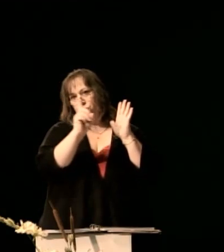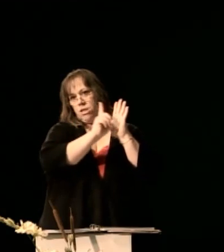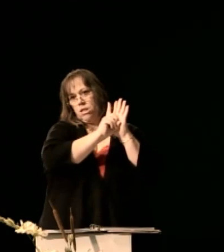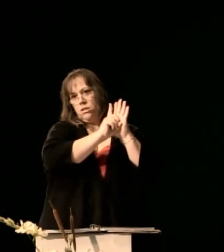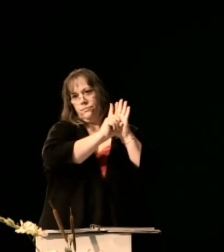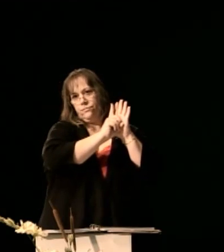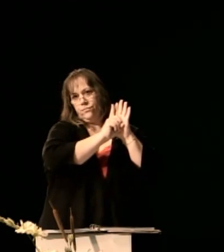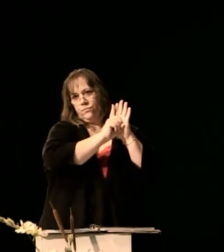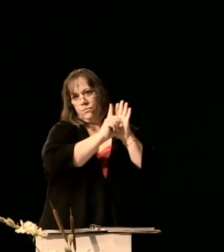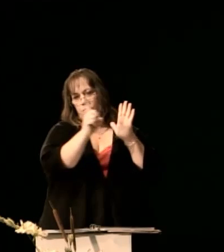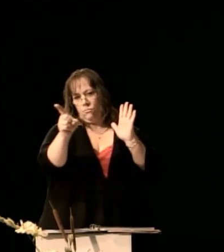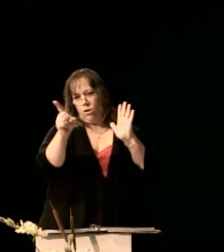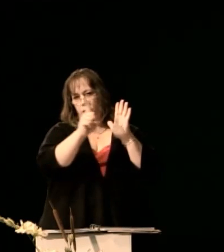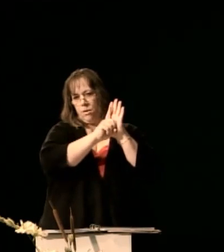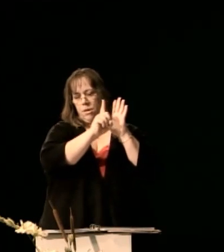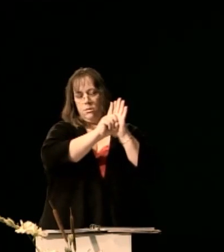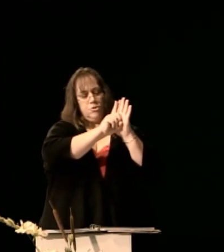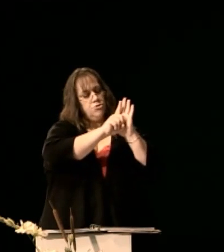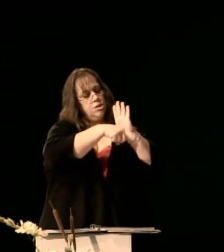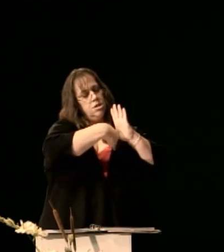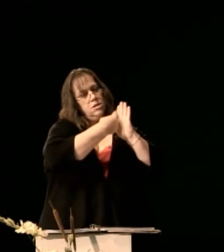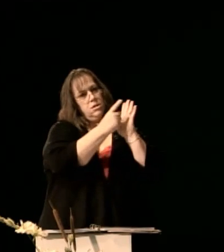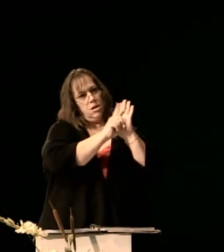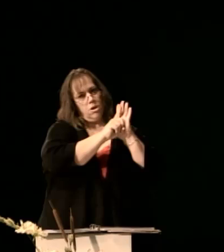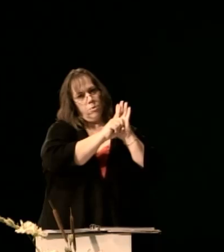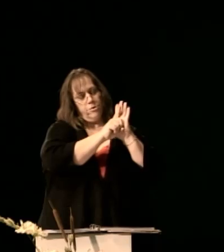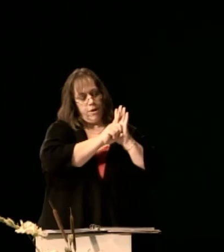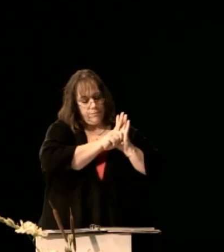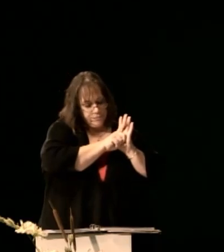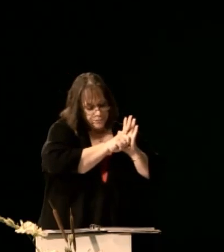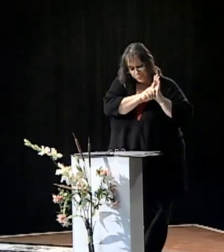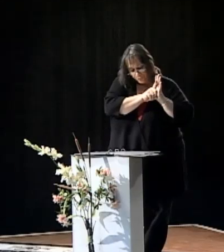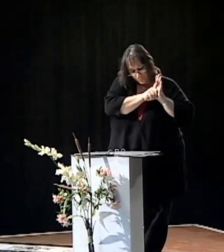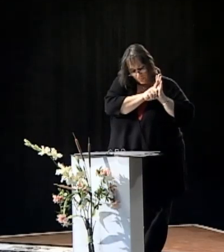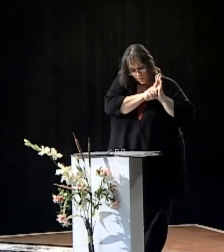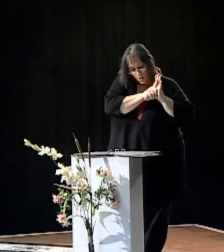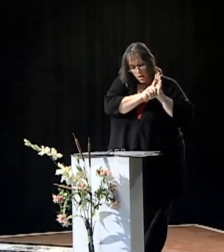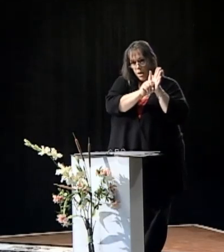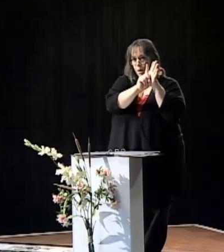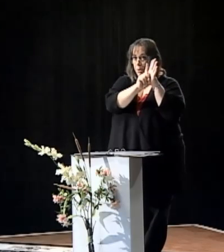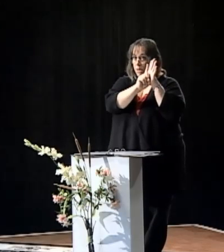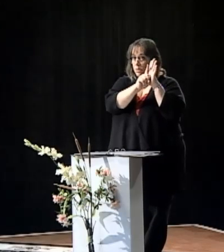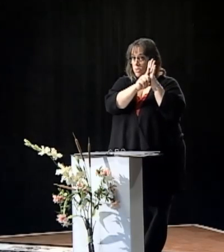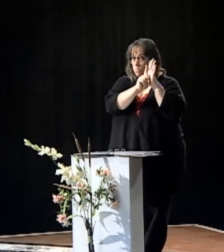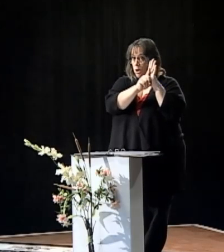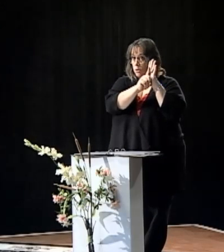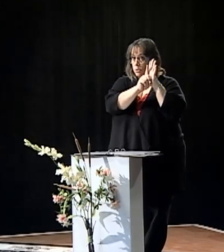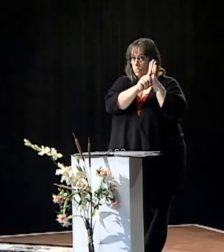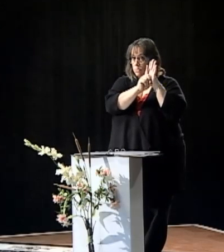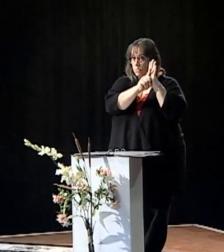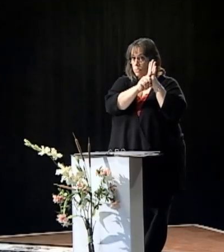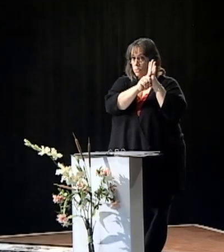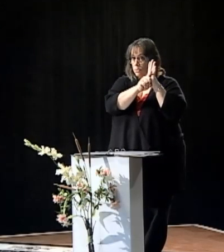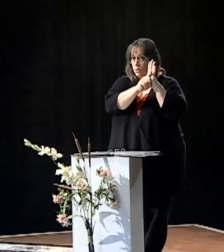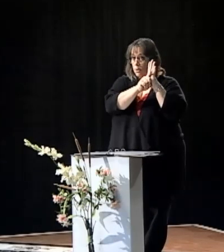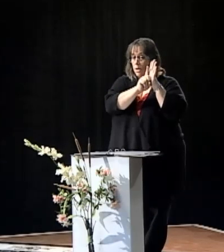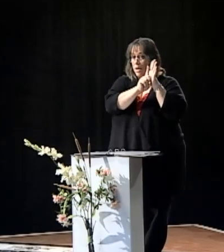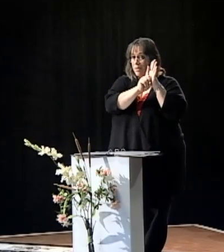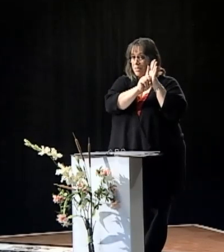D, bring your thumb in, it's your D, and all the way around. A minute is smaller, and a second